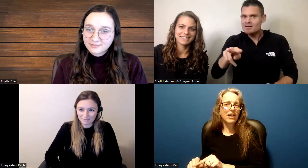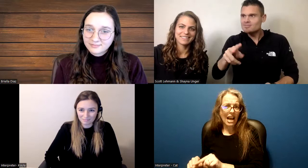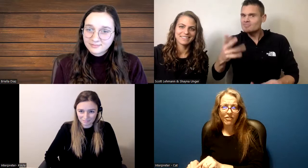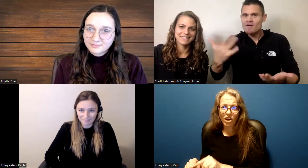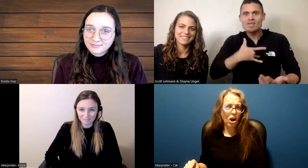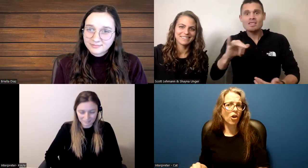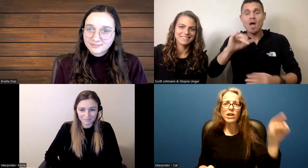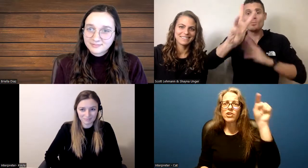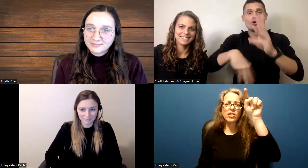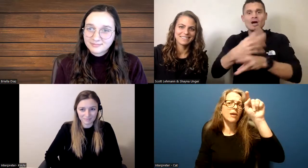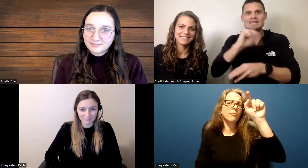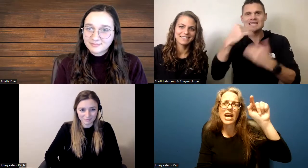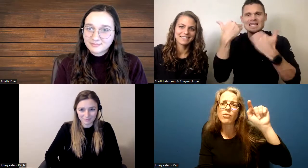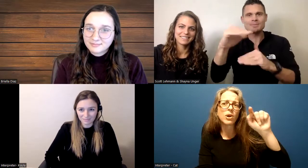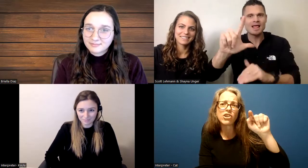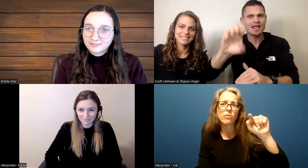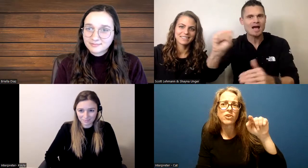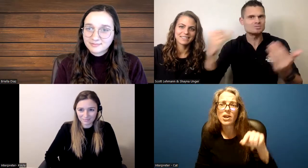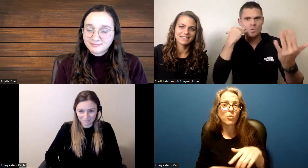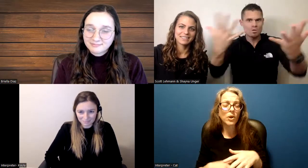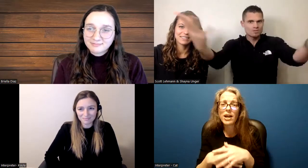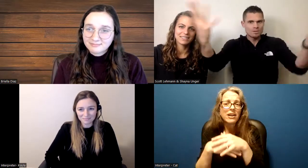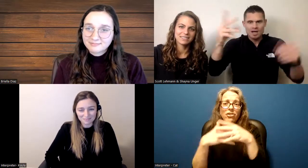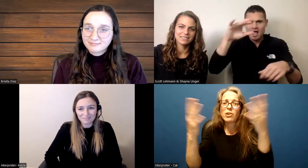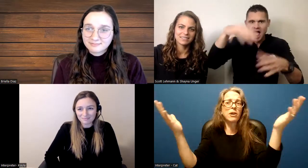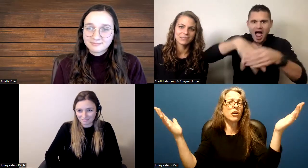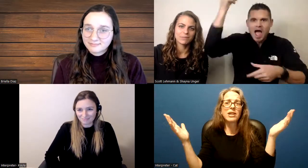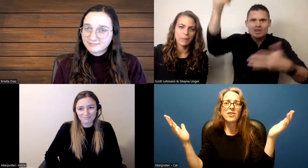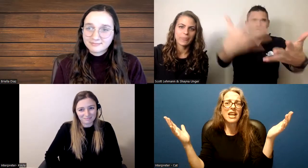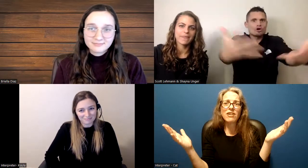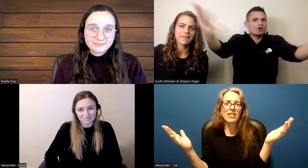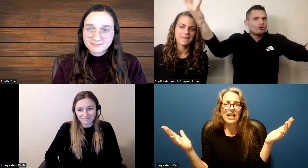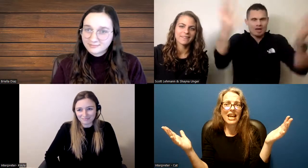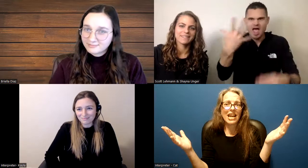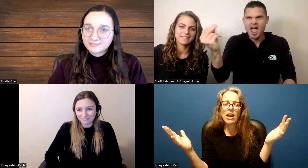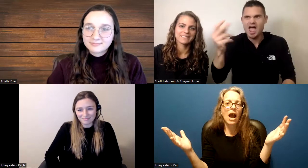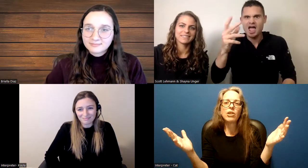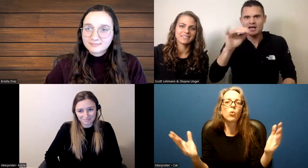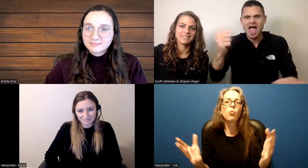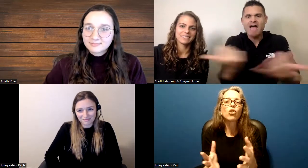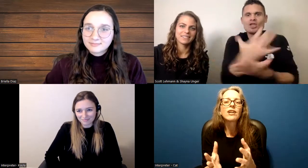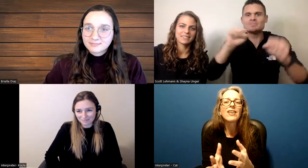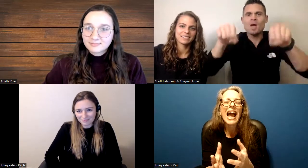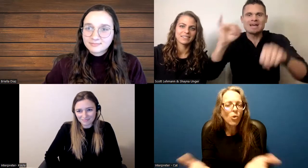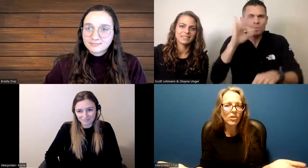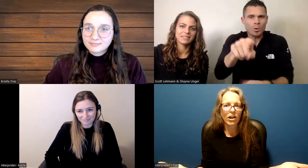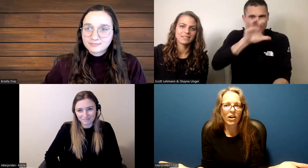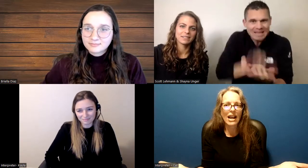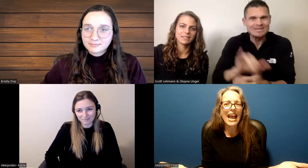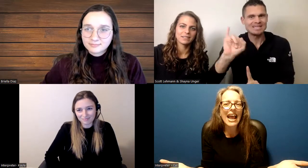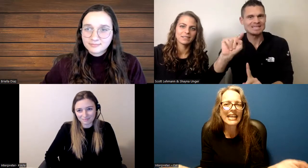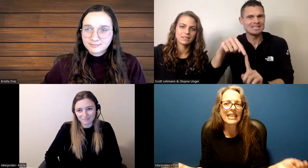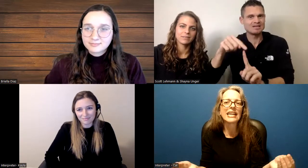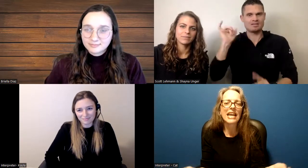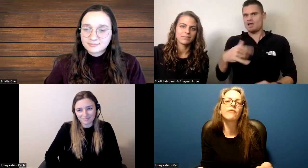of Africa all the way to the top, to Cairo, Egypt, we went to the pyramids and everything. I mean, the world is out there